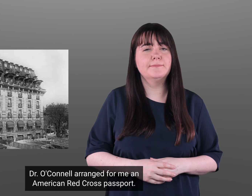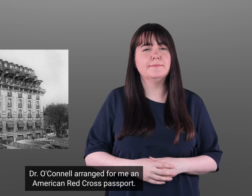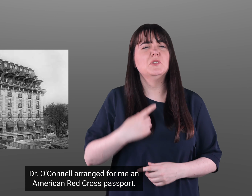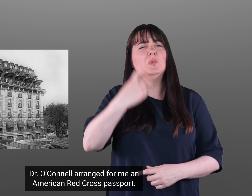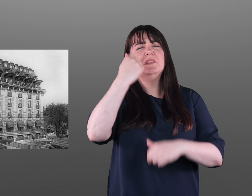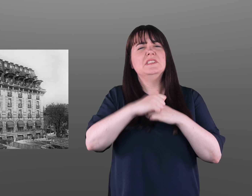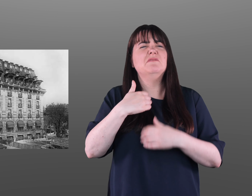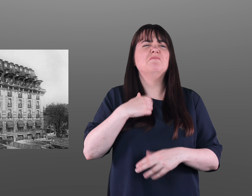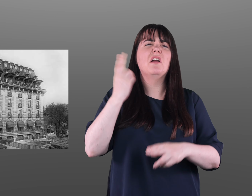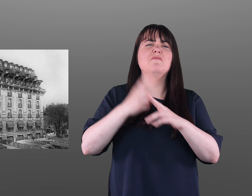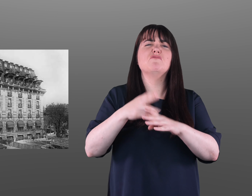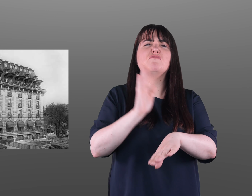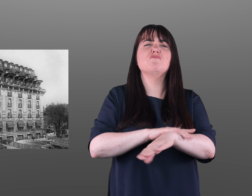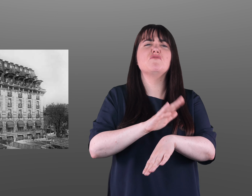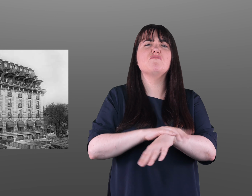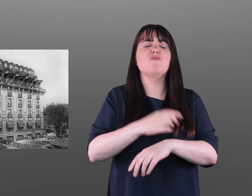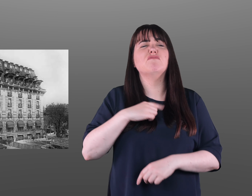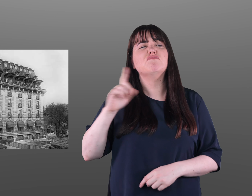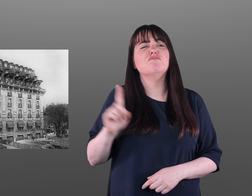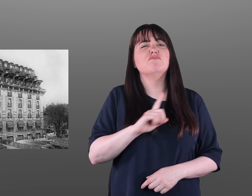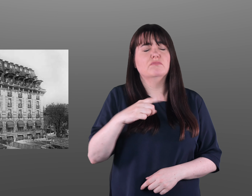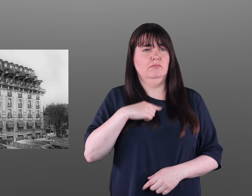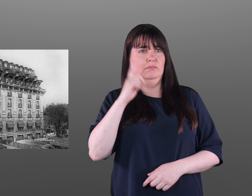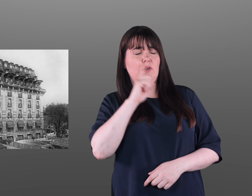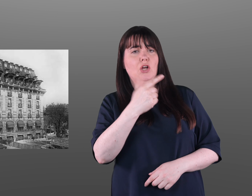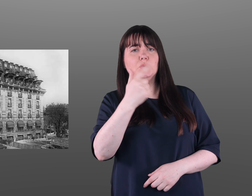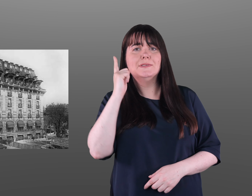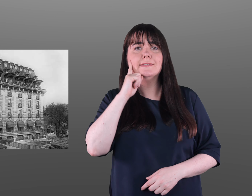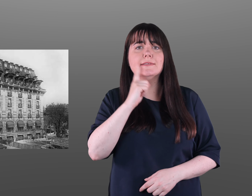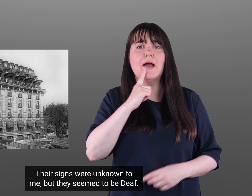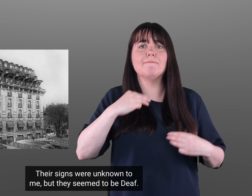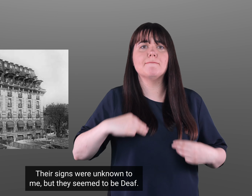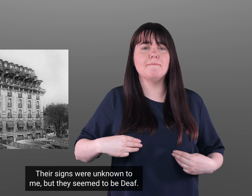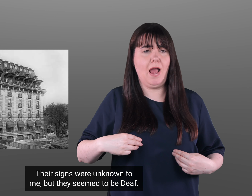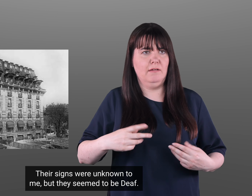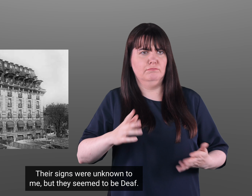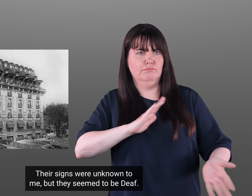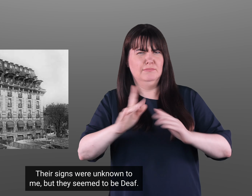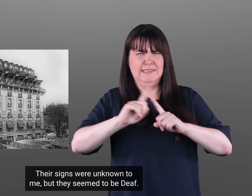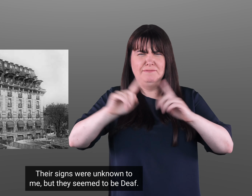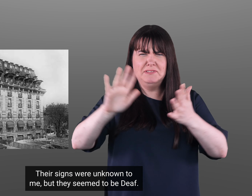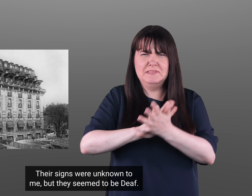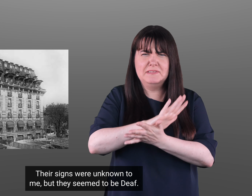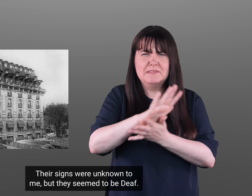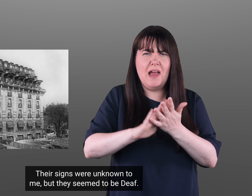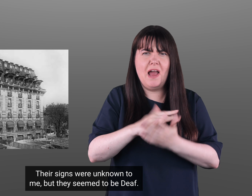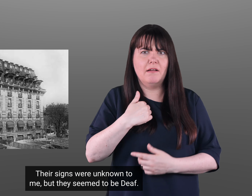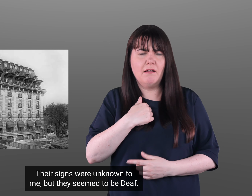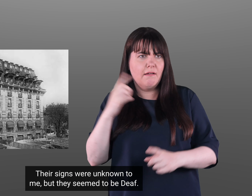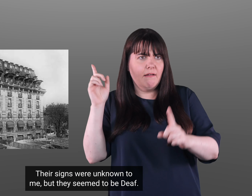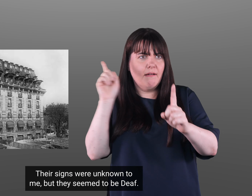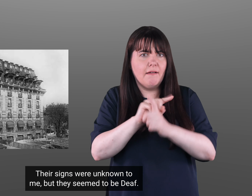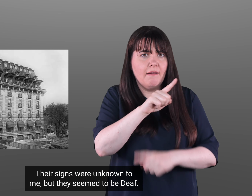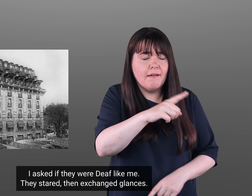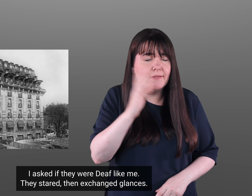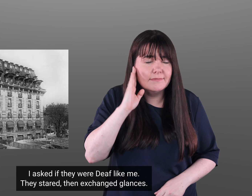passport. One day, out walking, I saw two men signing with each other. Their signs were unknown to me, but they seemed to be deaf. I